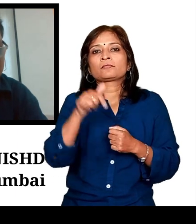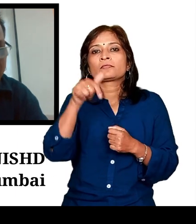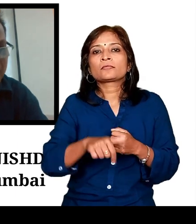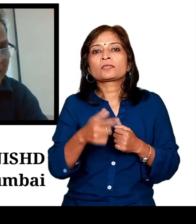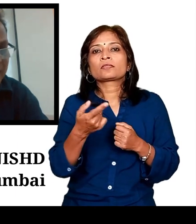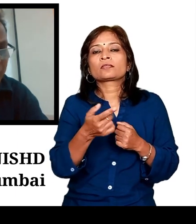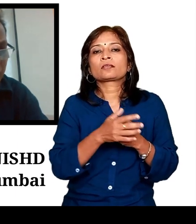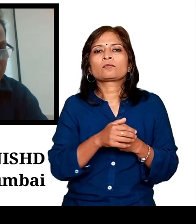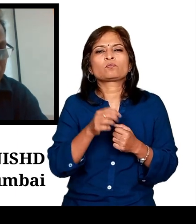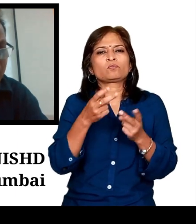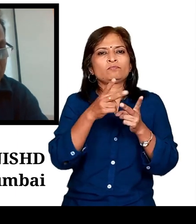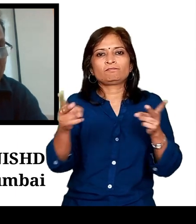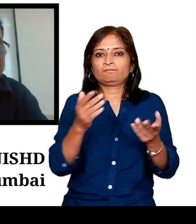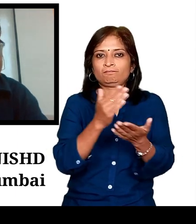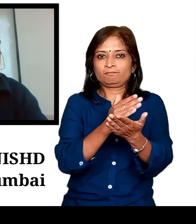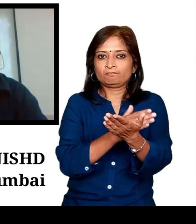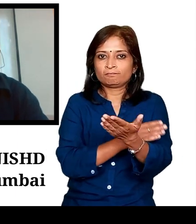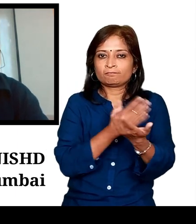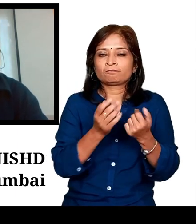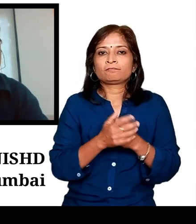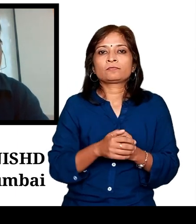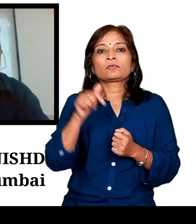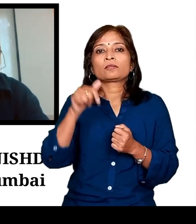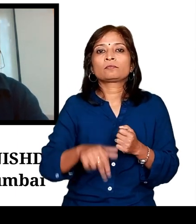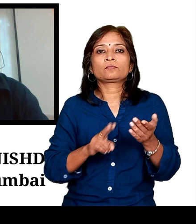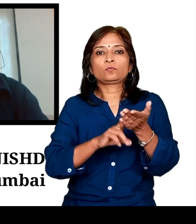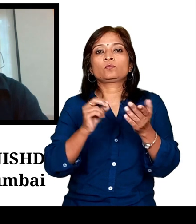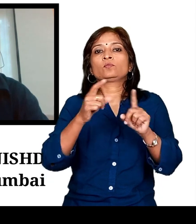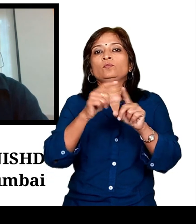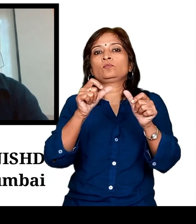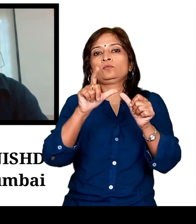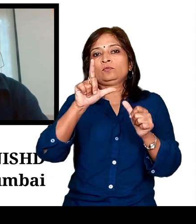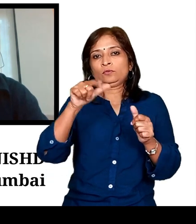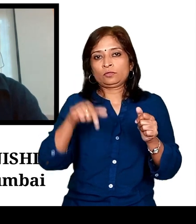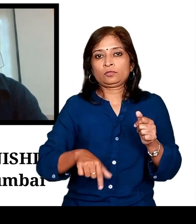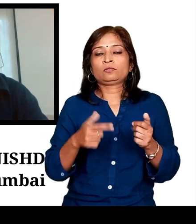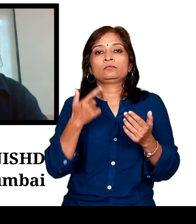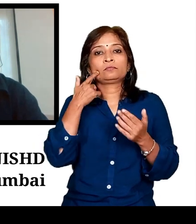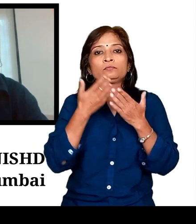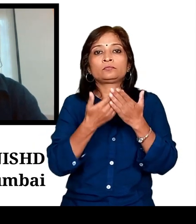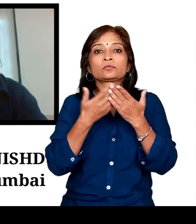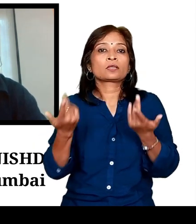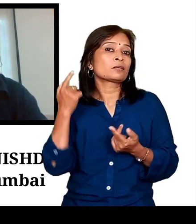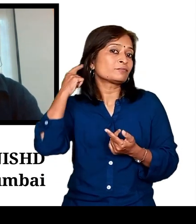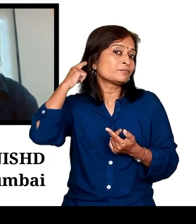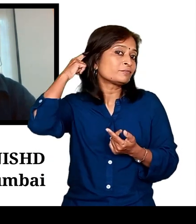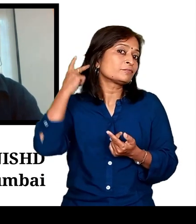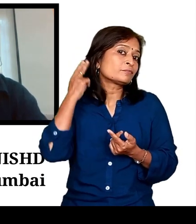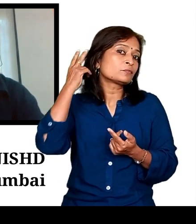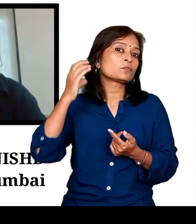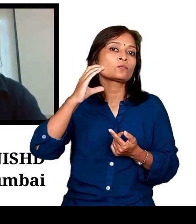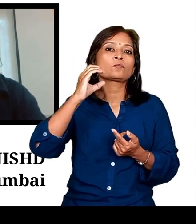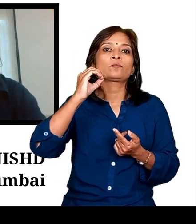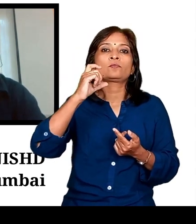along with that many other programs we have like we are the nodal agency for implementing cochlear